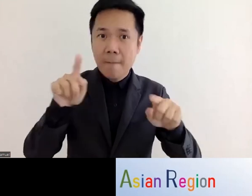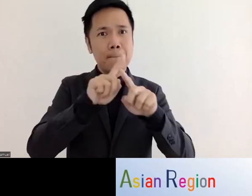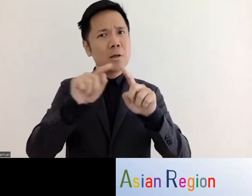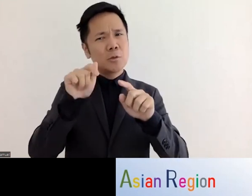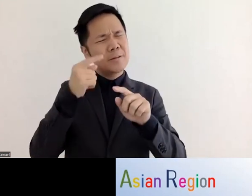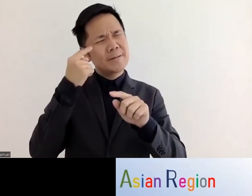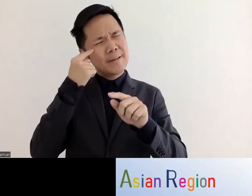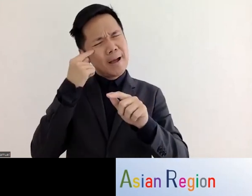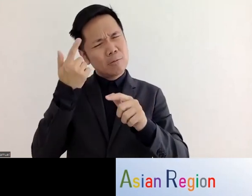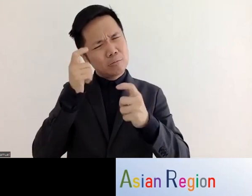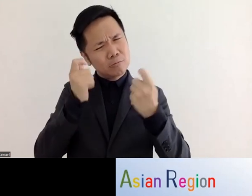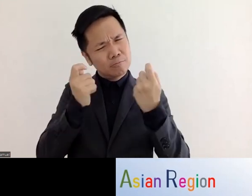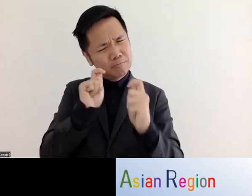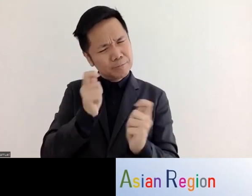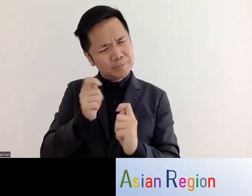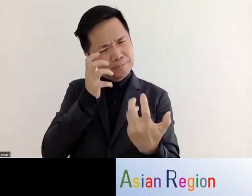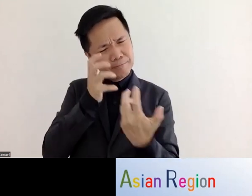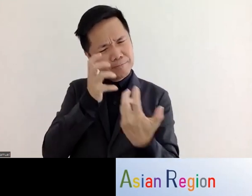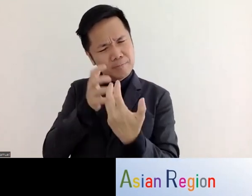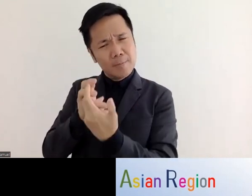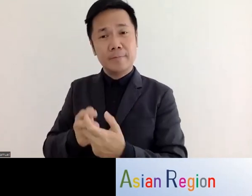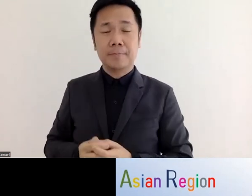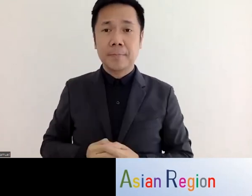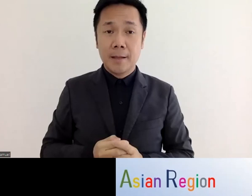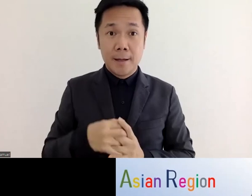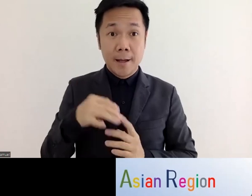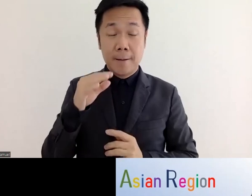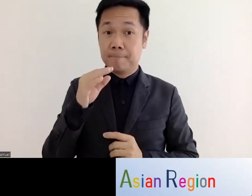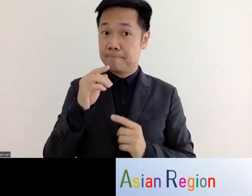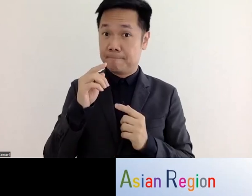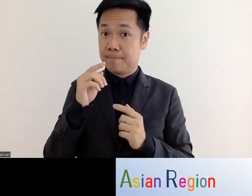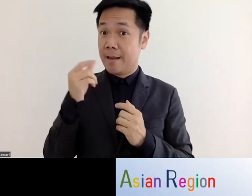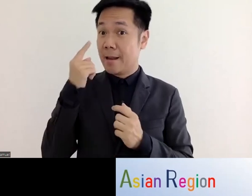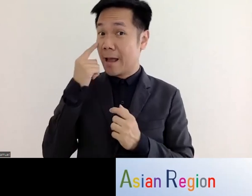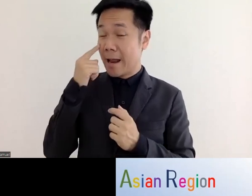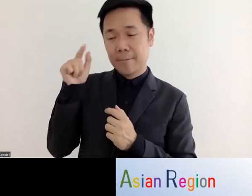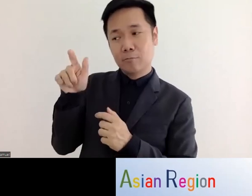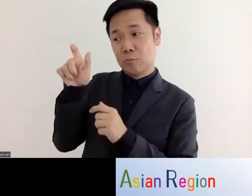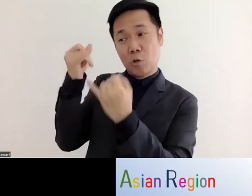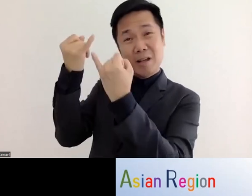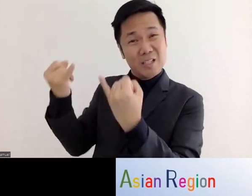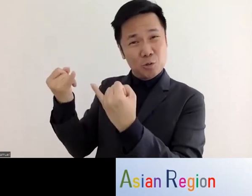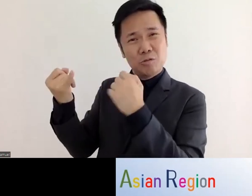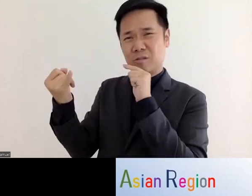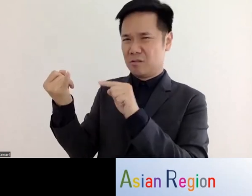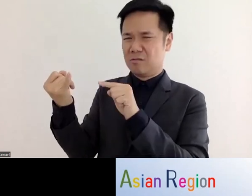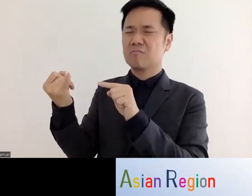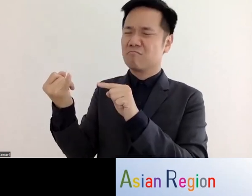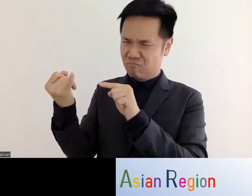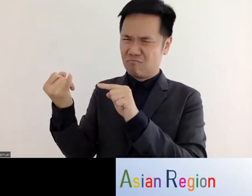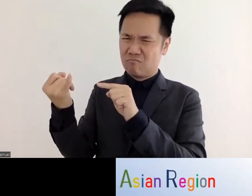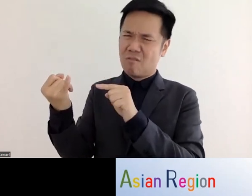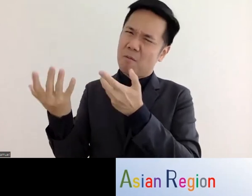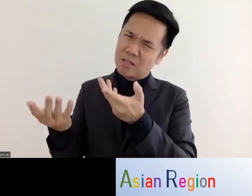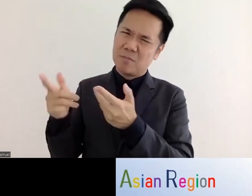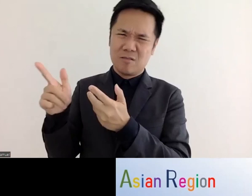concluding observation for some countries regarding the institutionalization with clear idea, but it is still difficult to implement for some